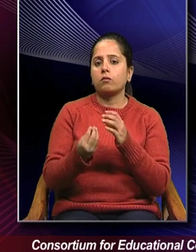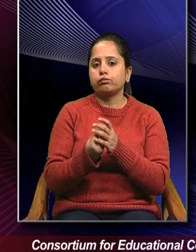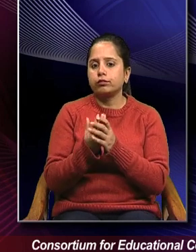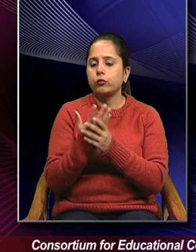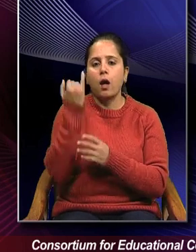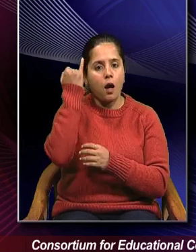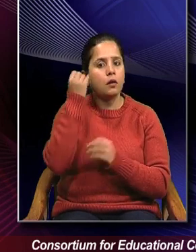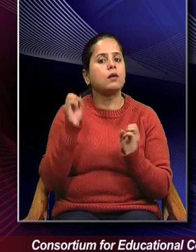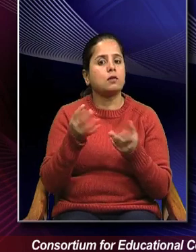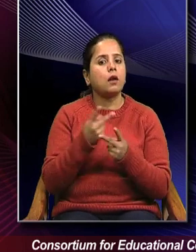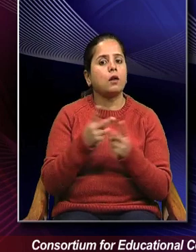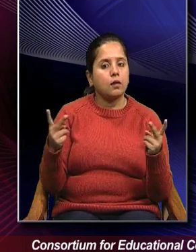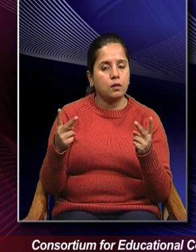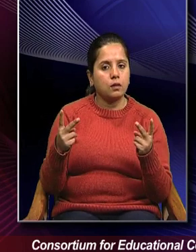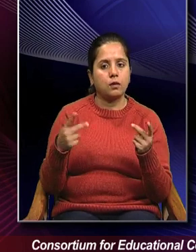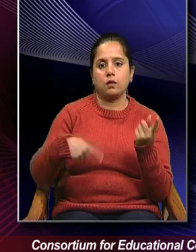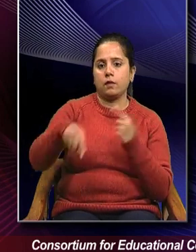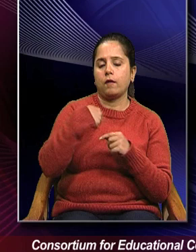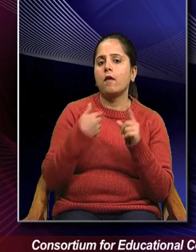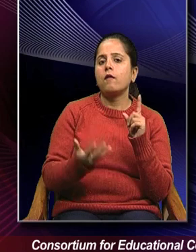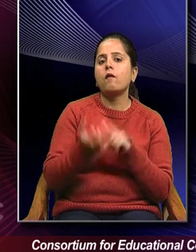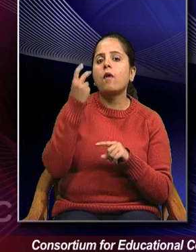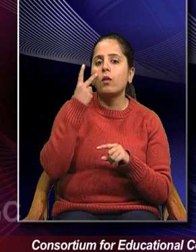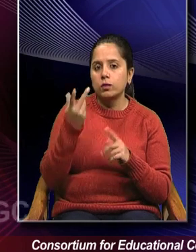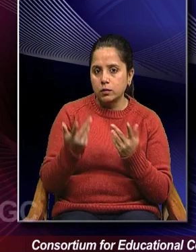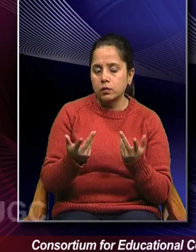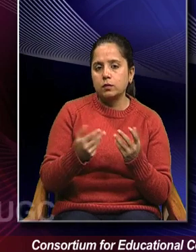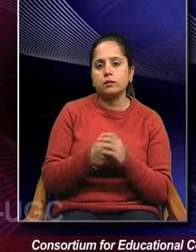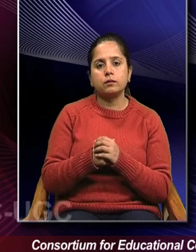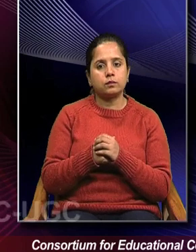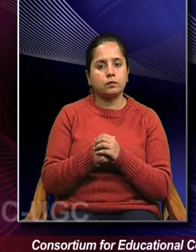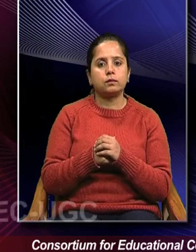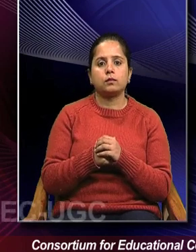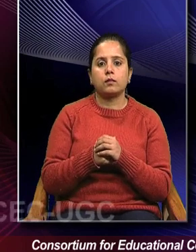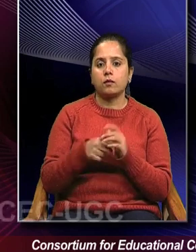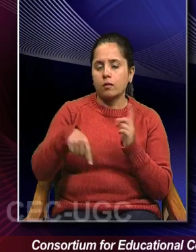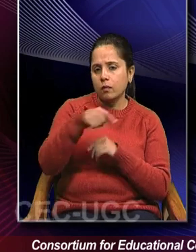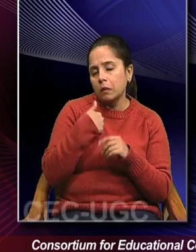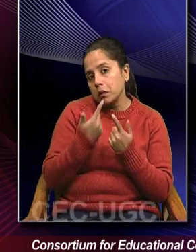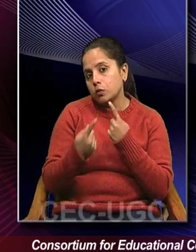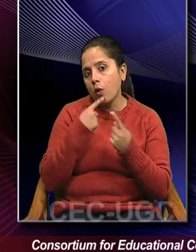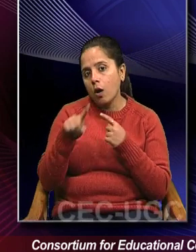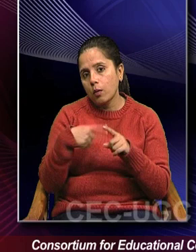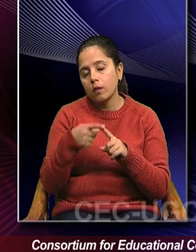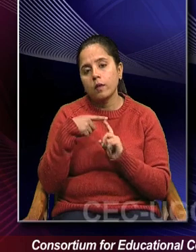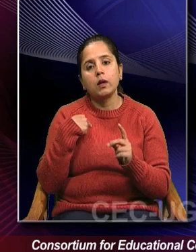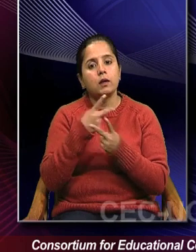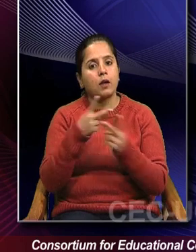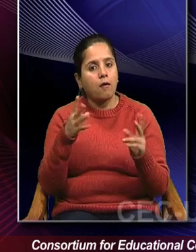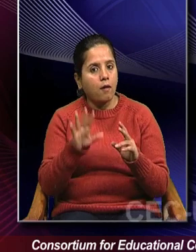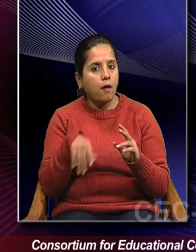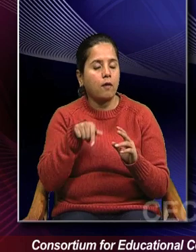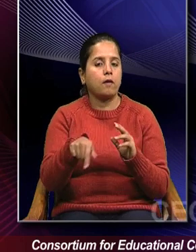sense. And we find that how when we talk about the various kinds of